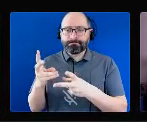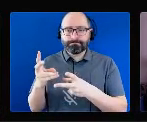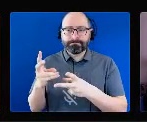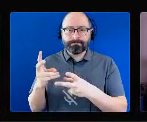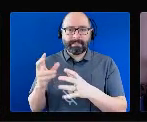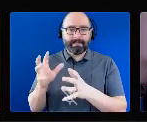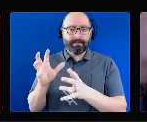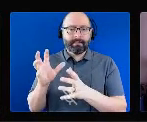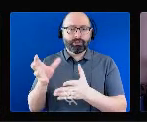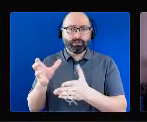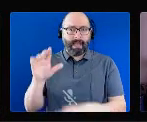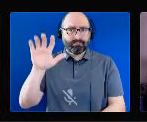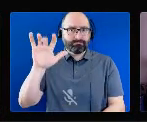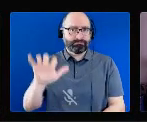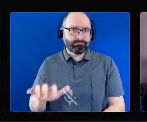what you think.